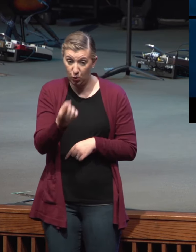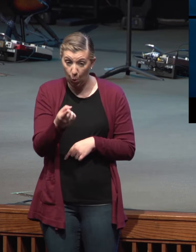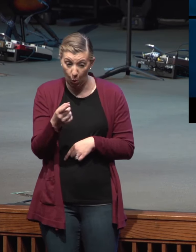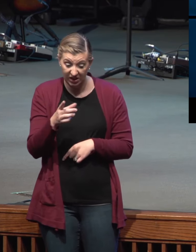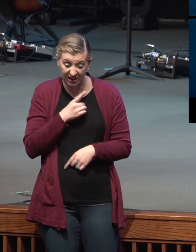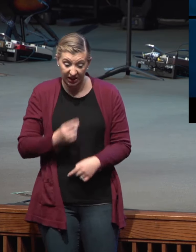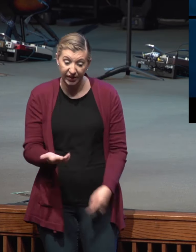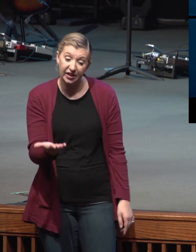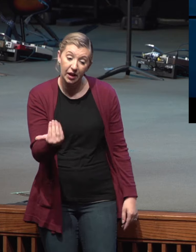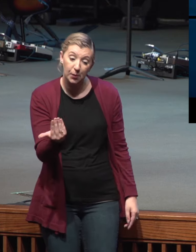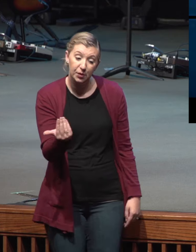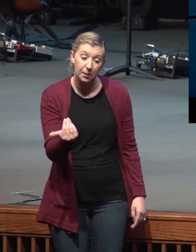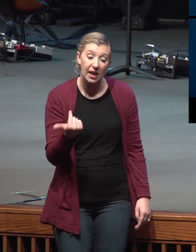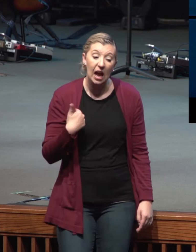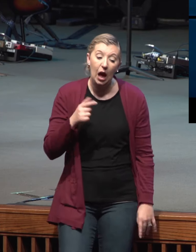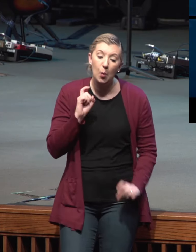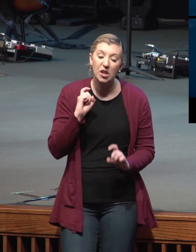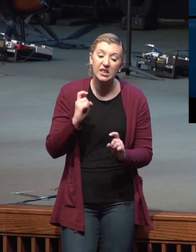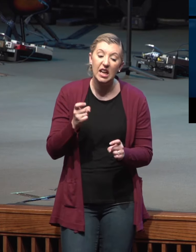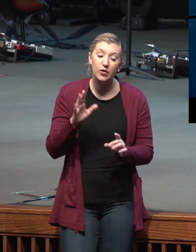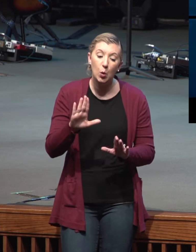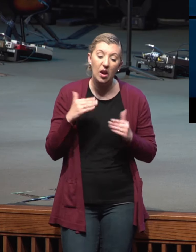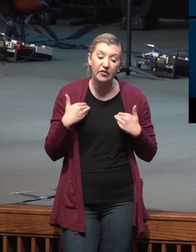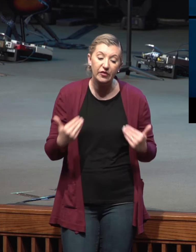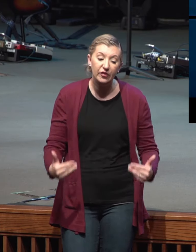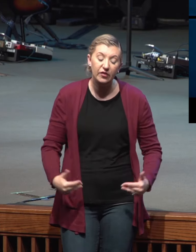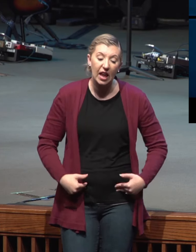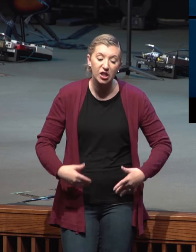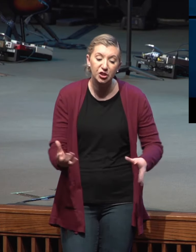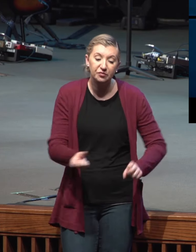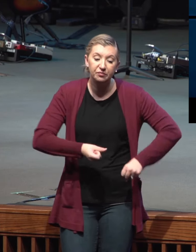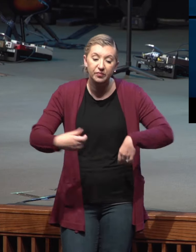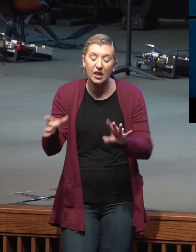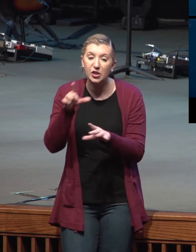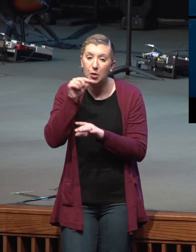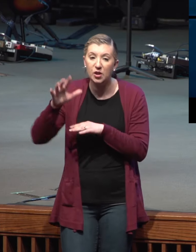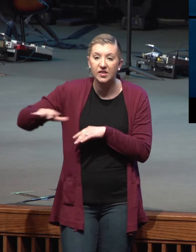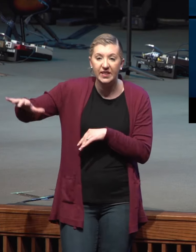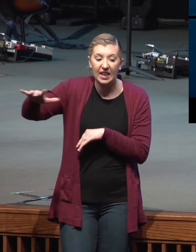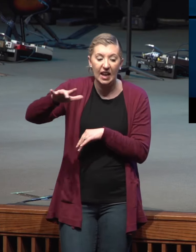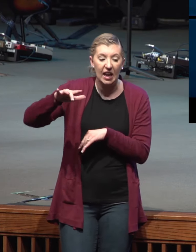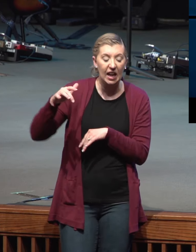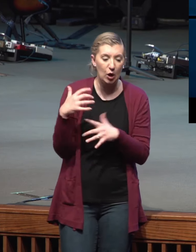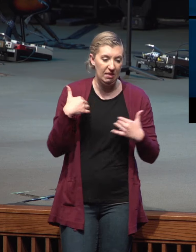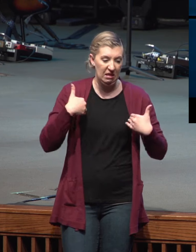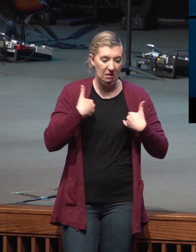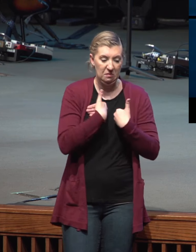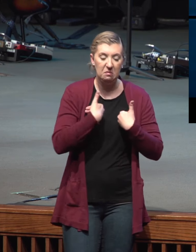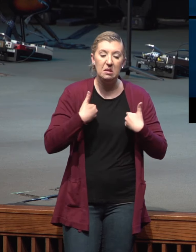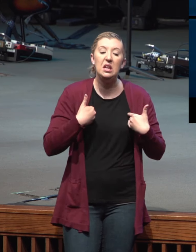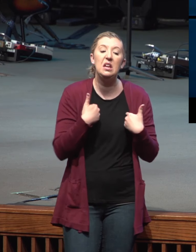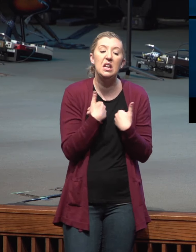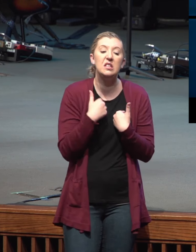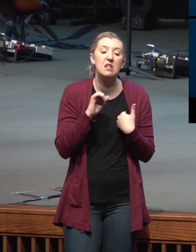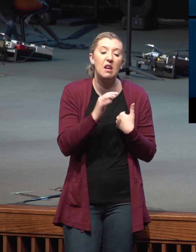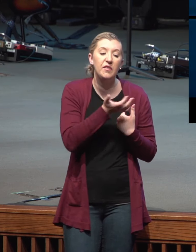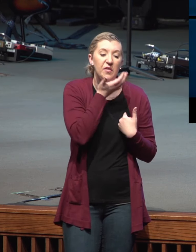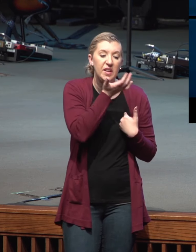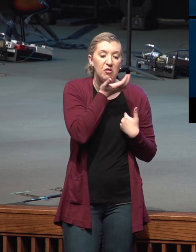me, and I will give your flesh to the birds of the air and the beasts of the